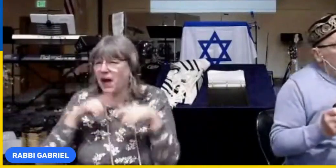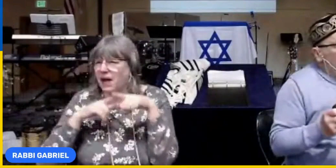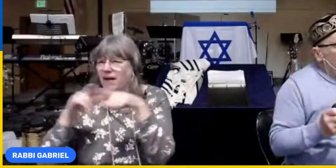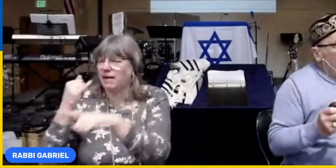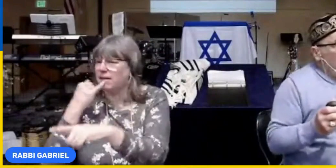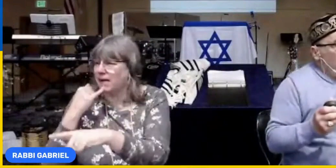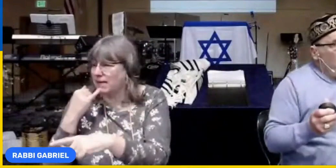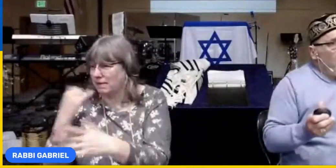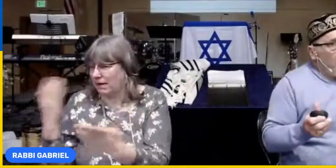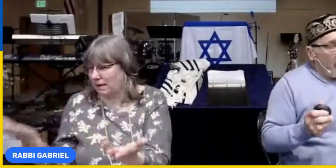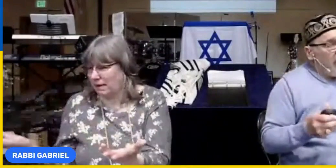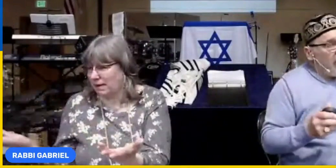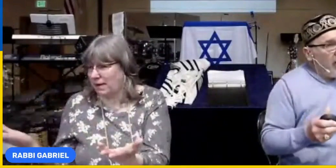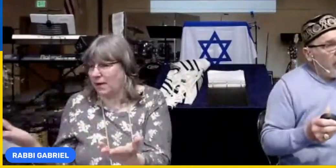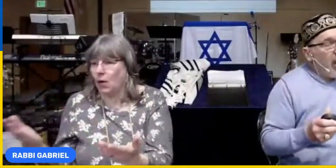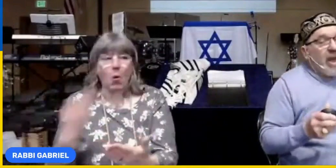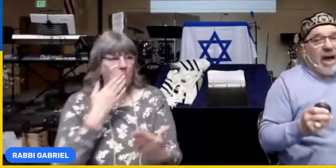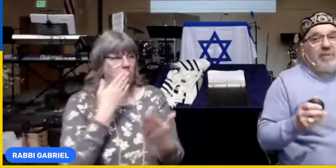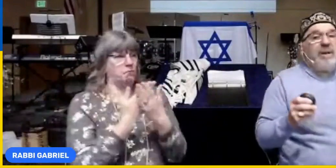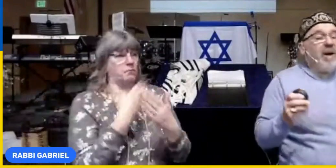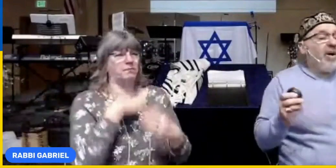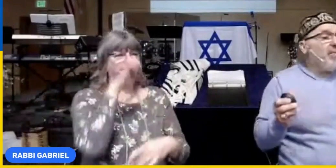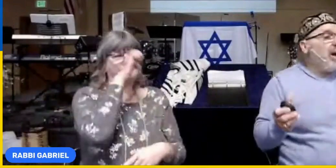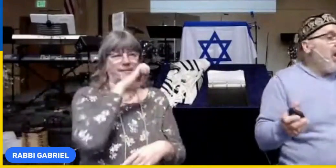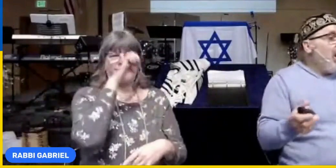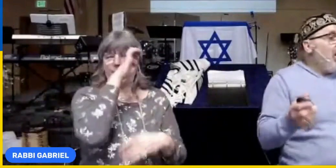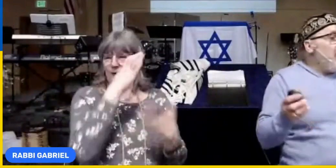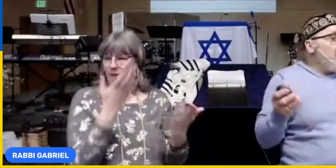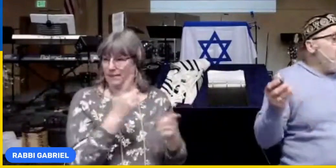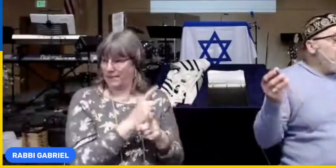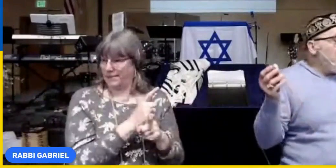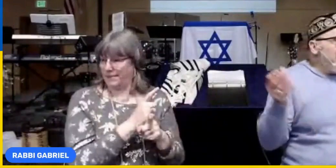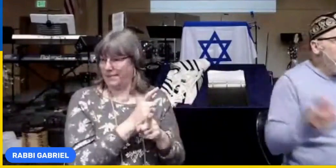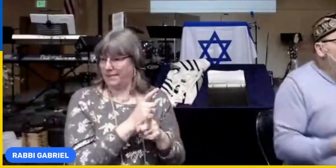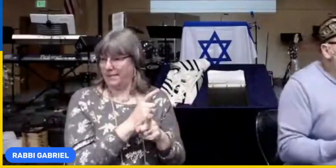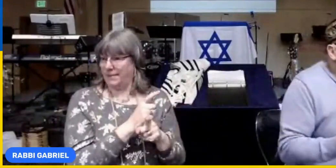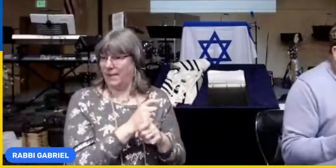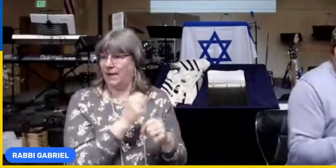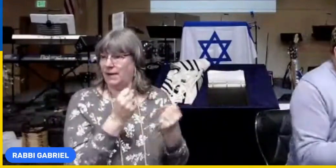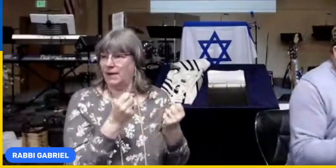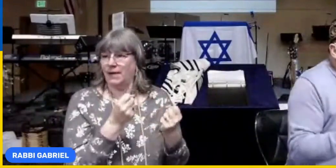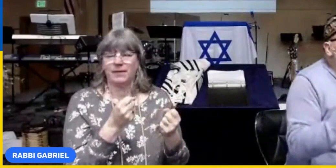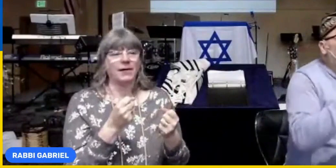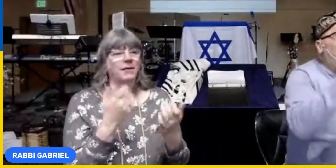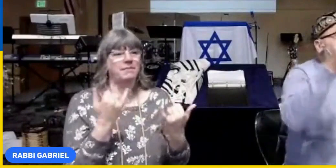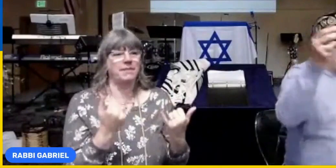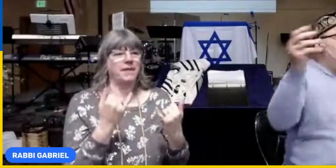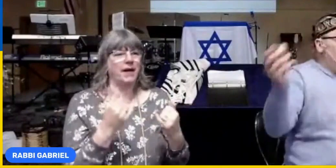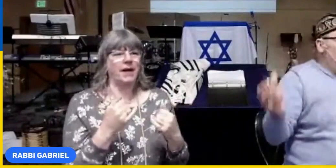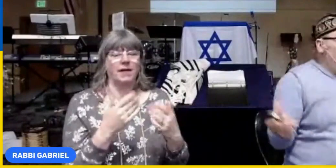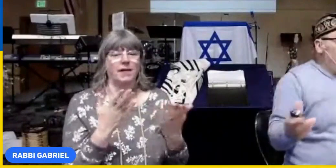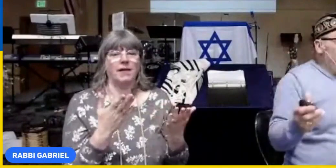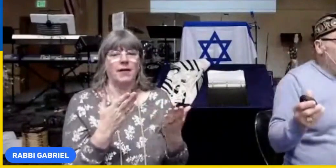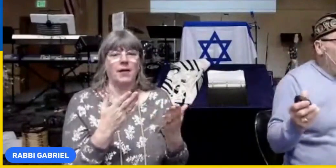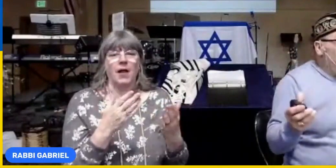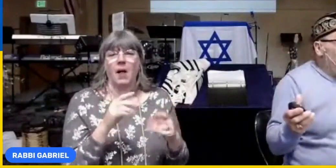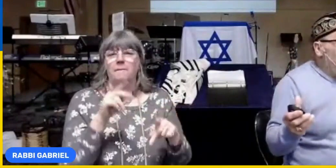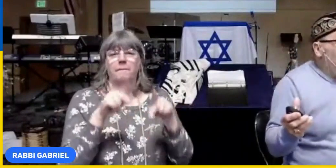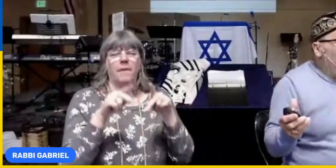the 20th century, had become the seat of Jewish